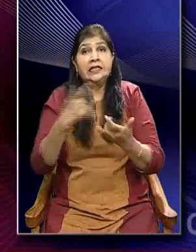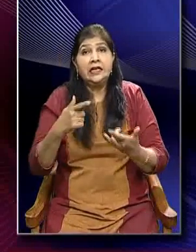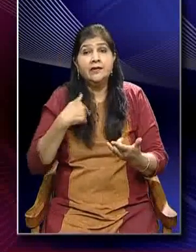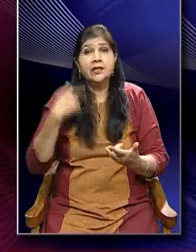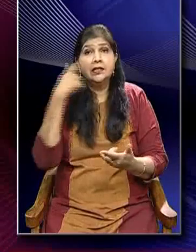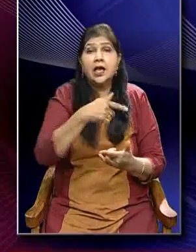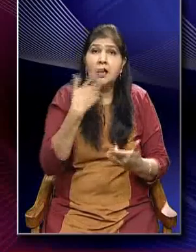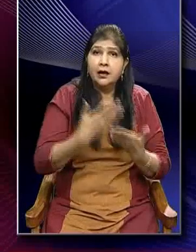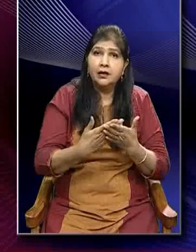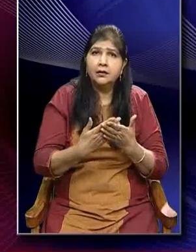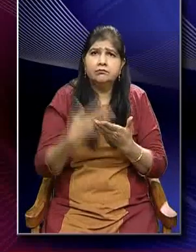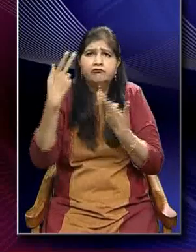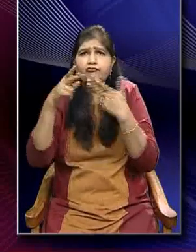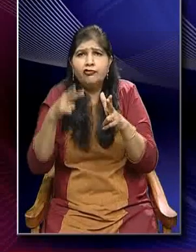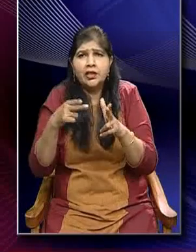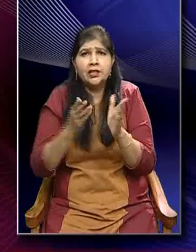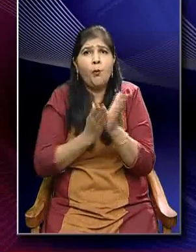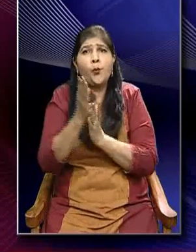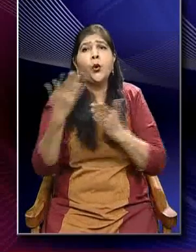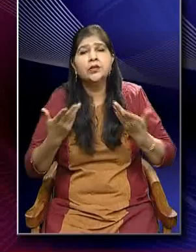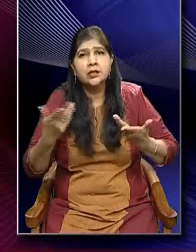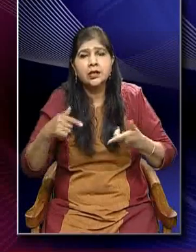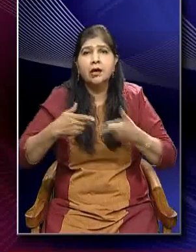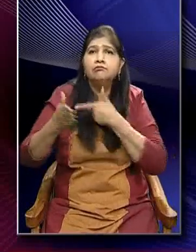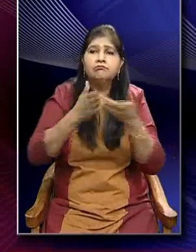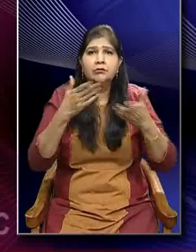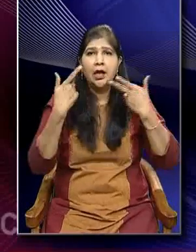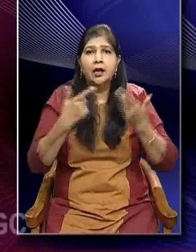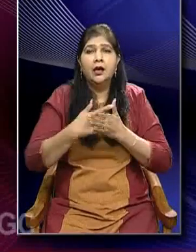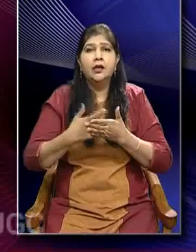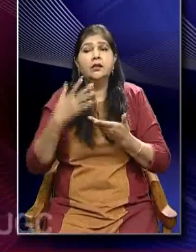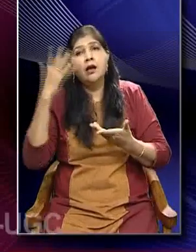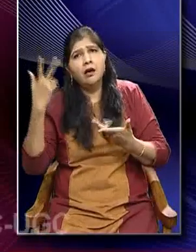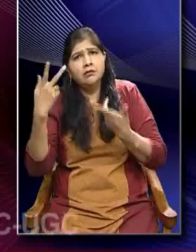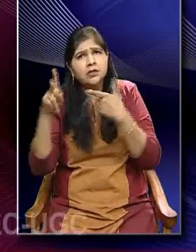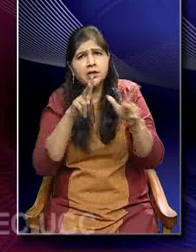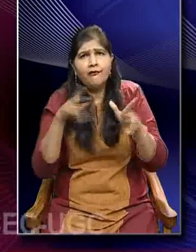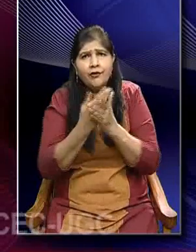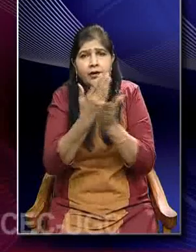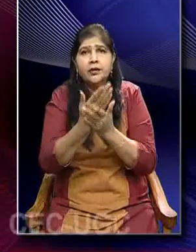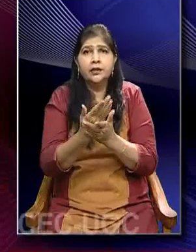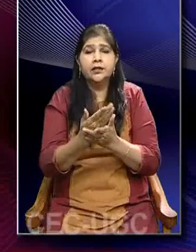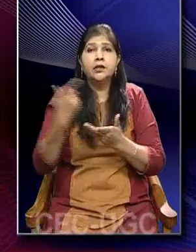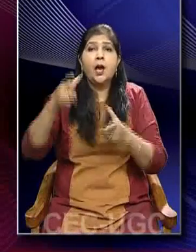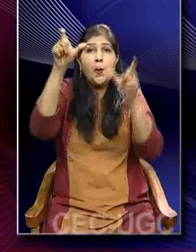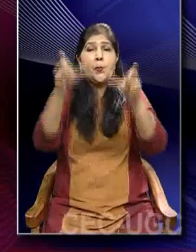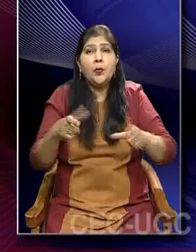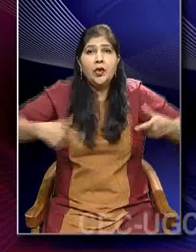signifies various processes. The various processes by which